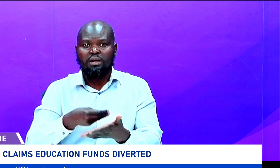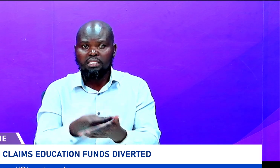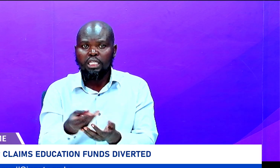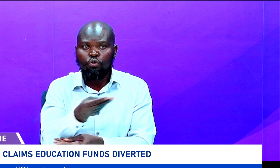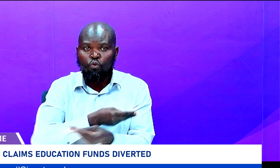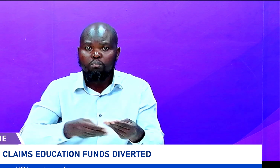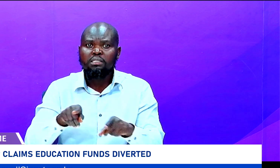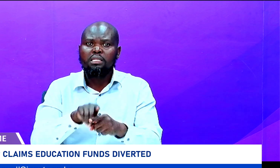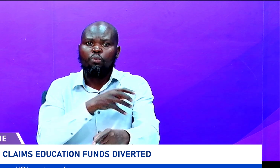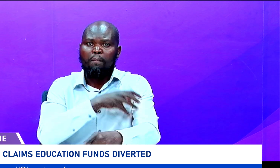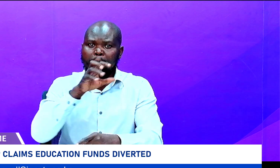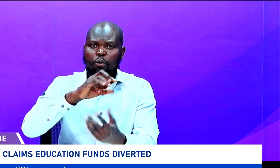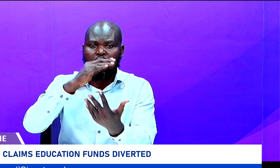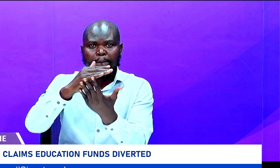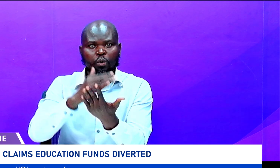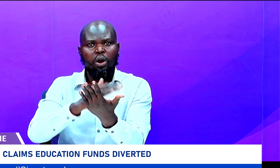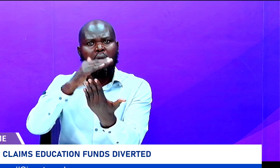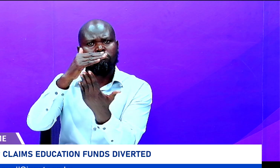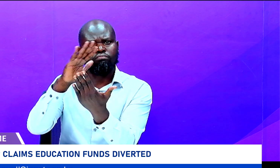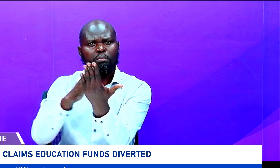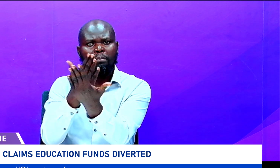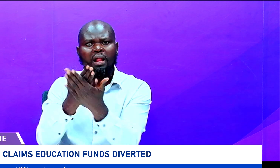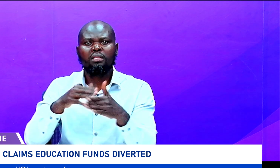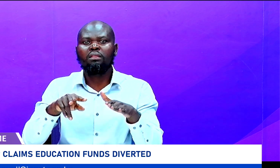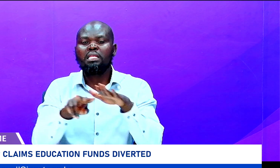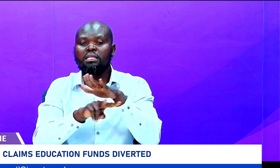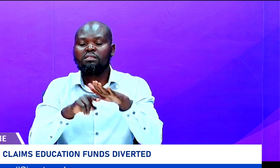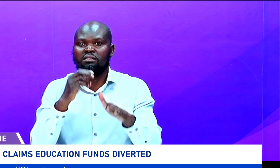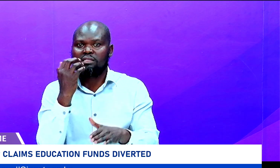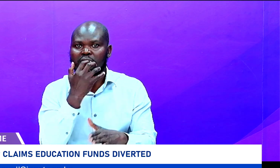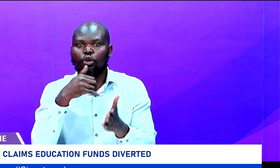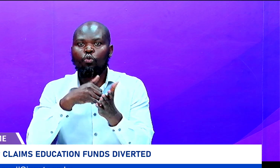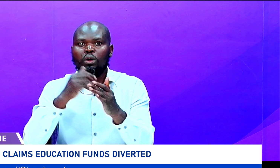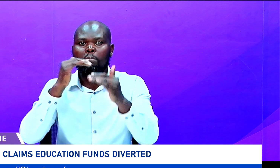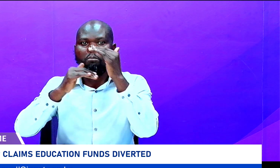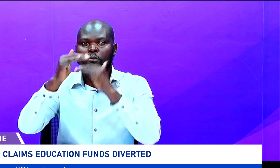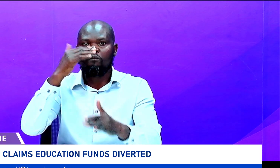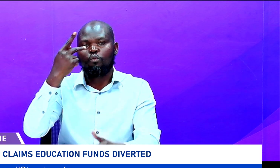economic empowerment programs spearheaded by Deputy President Professor Kithure Kindiki.